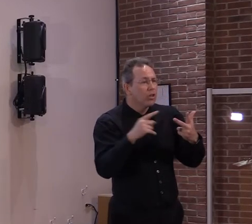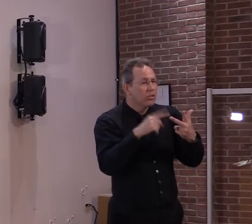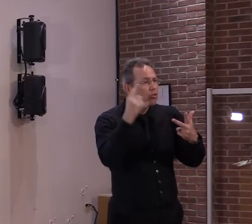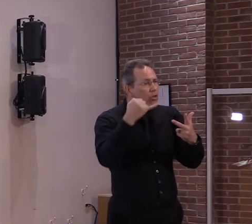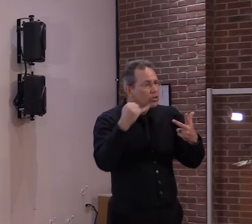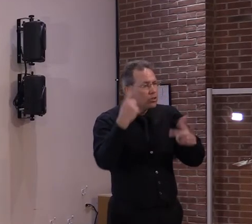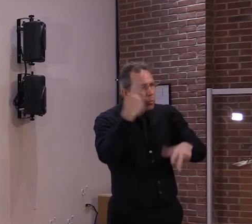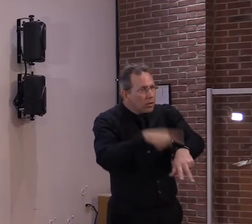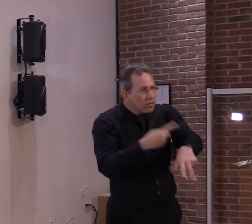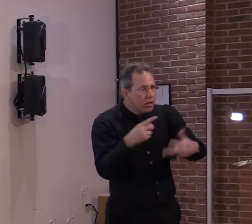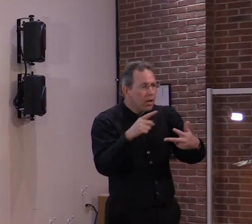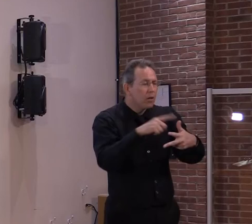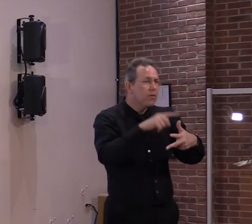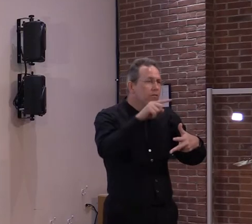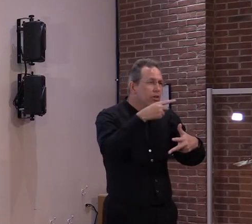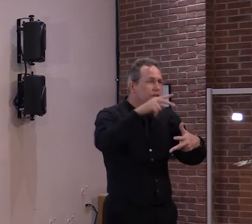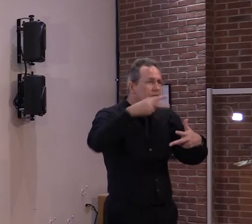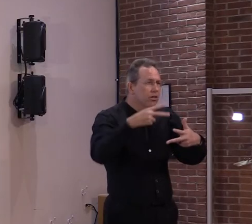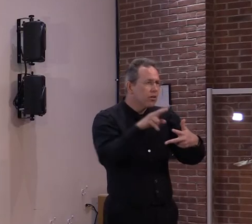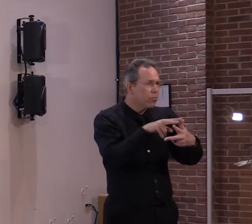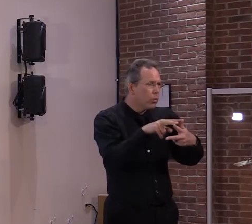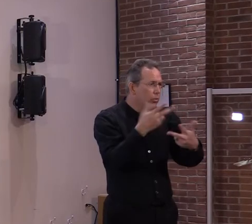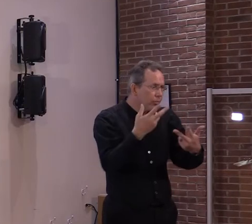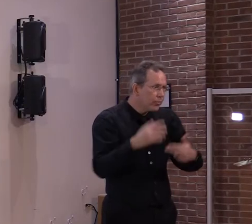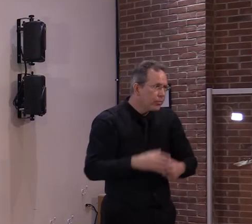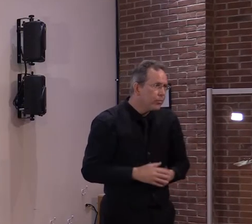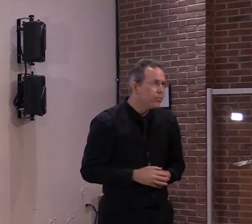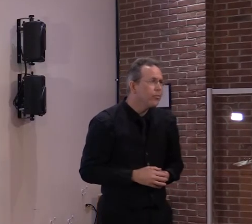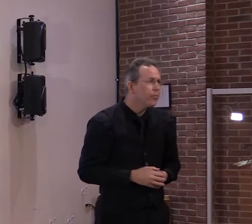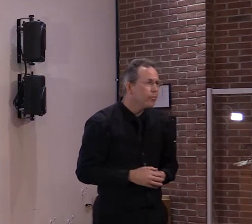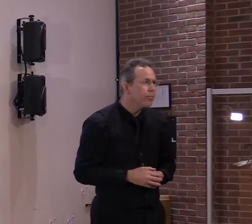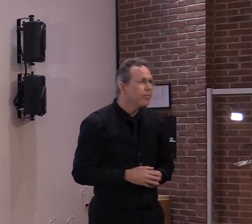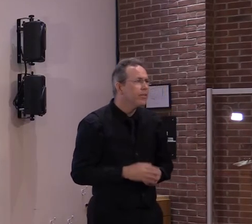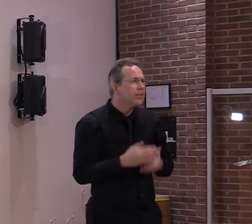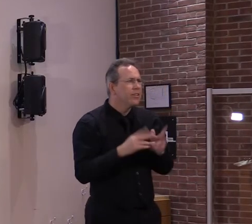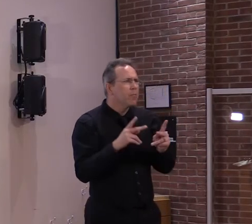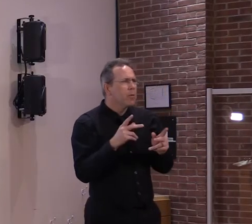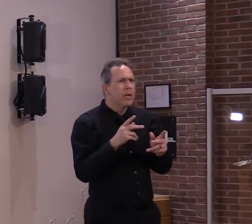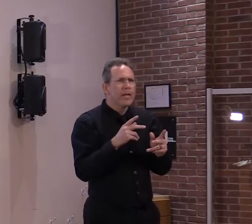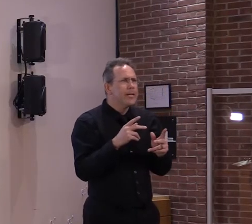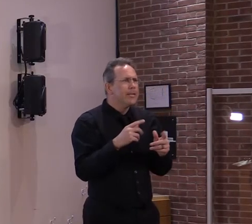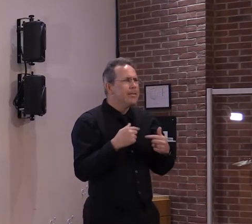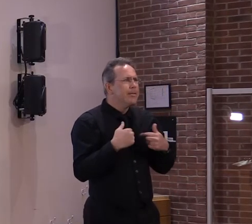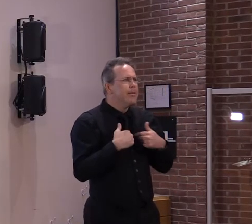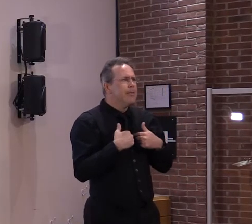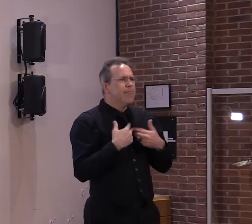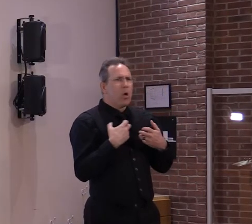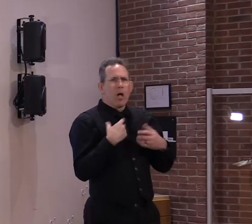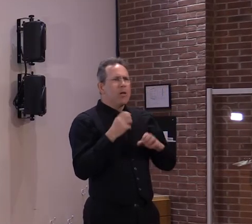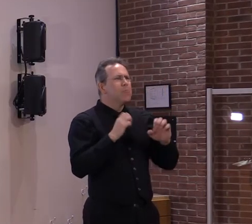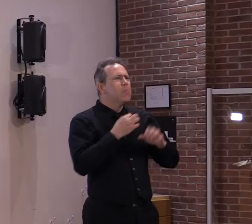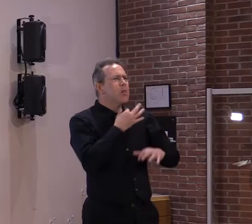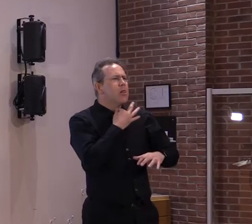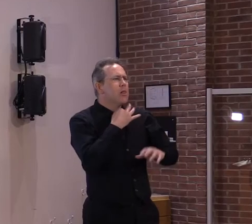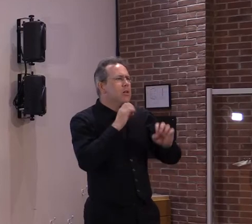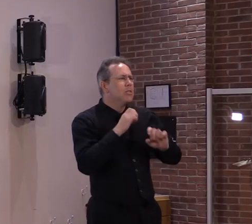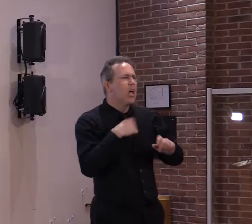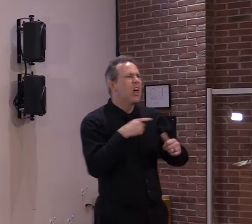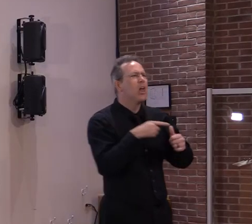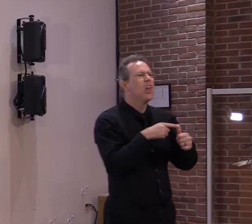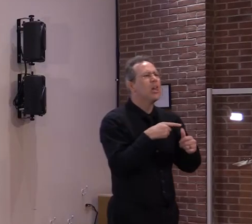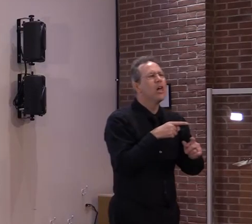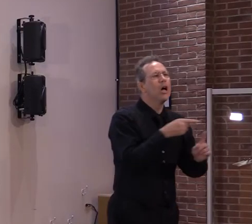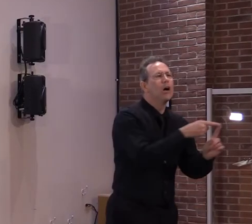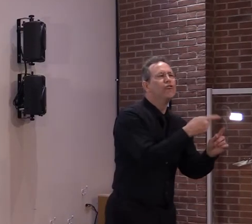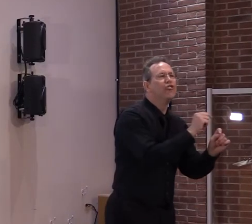from conducting their own, we call it an N-of-1experiment on themselves, because there won't be